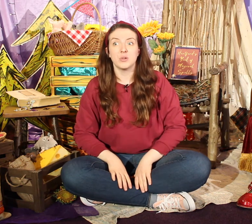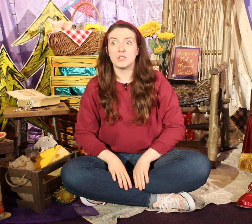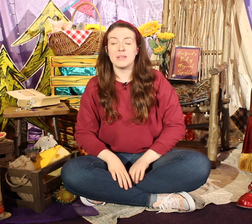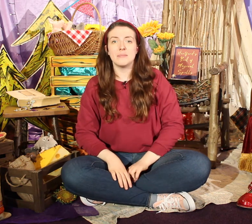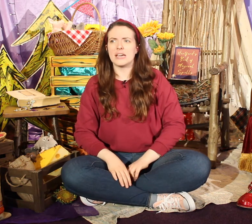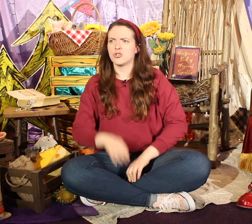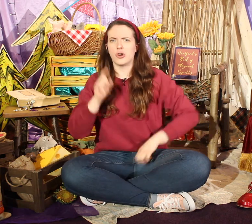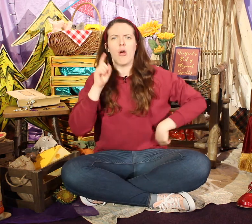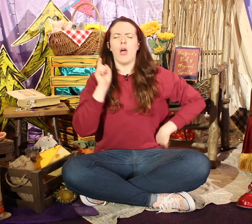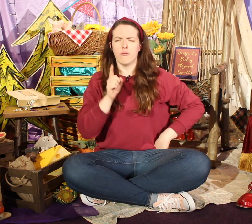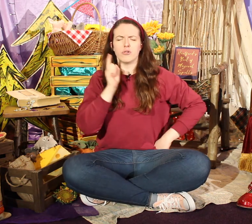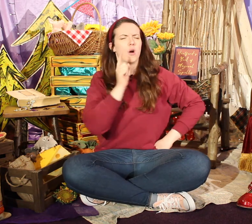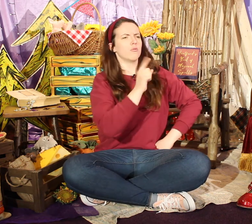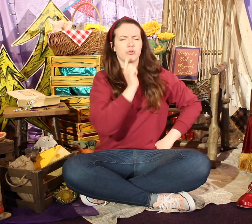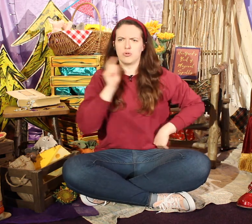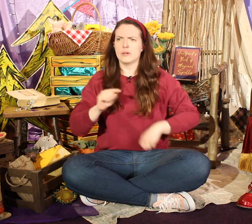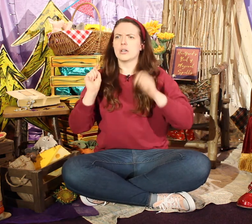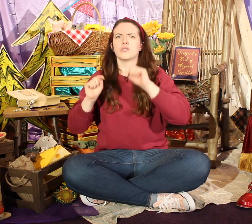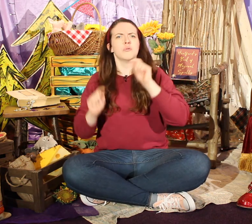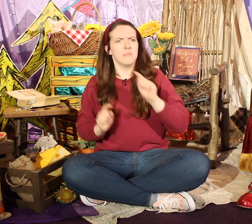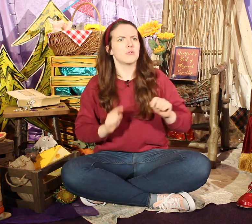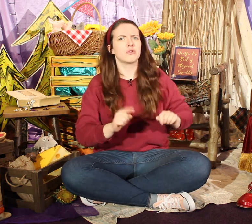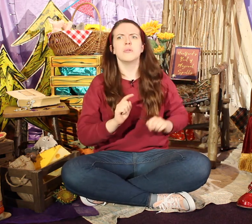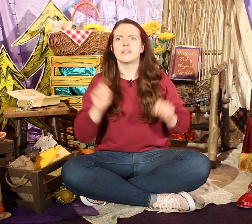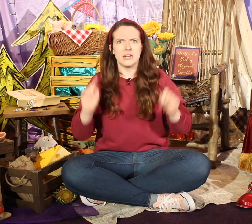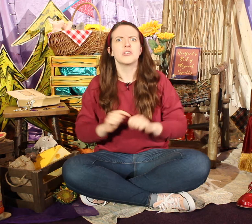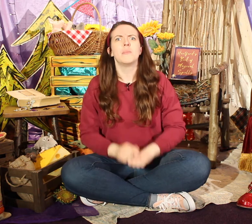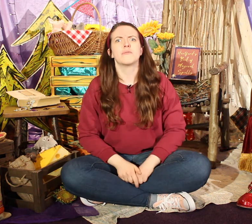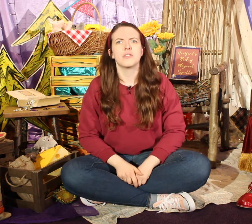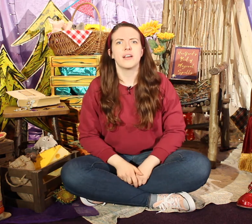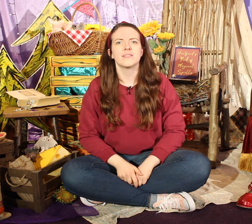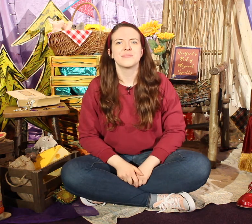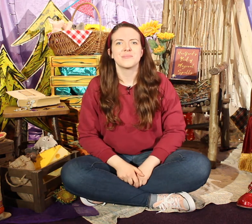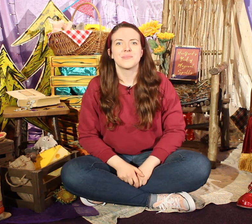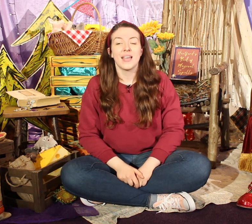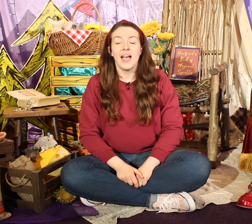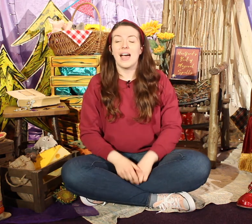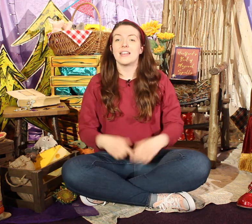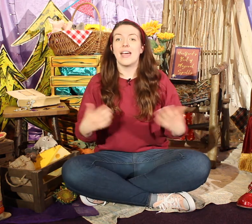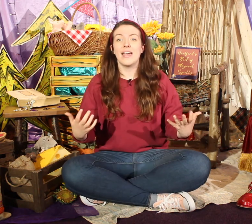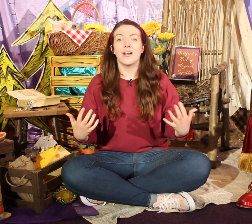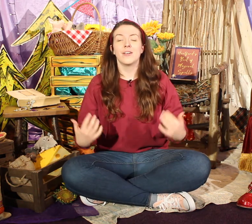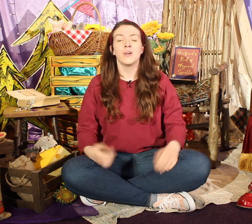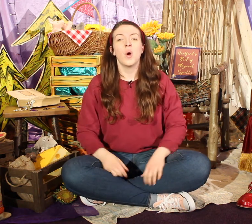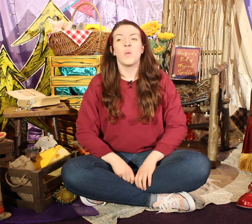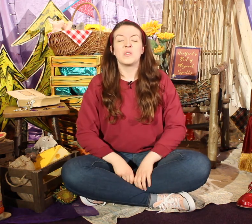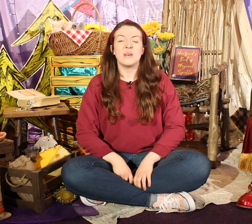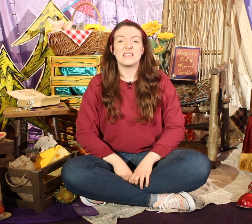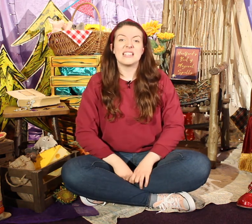was busy making sure everyone was doing as they were meant to and setting up everything. And Hare was busy